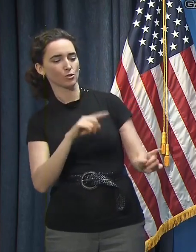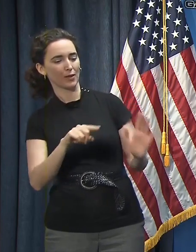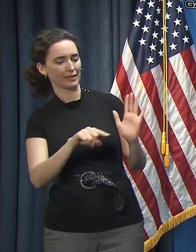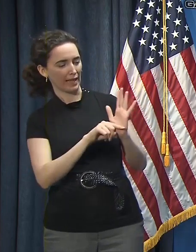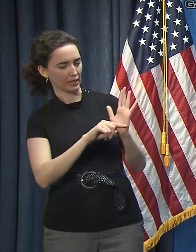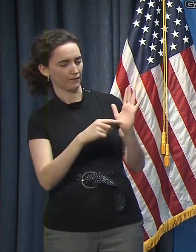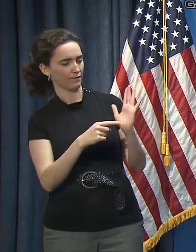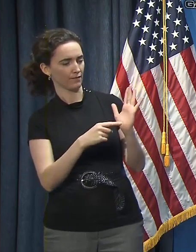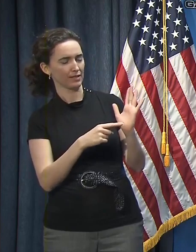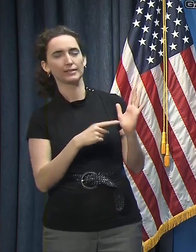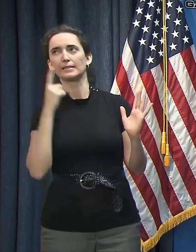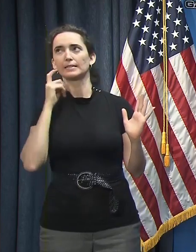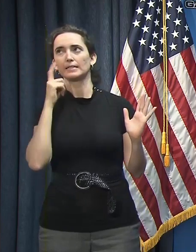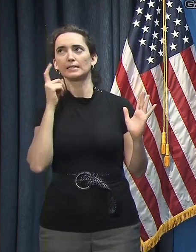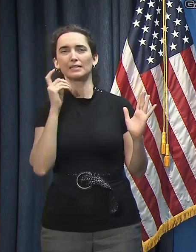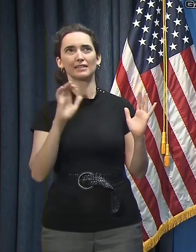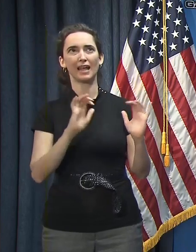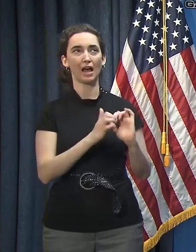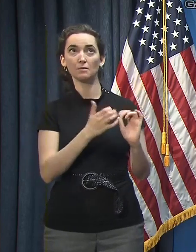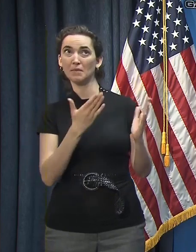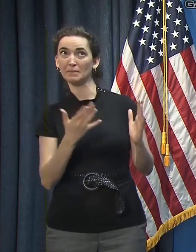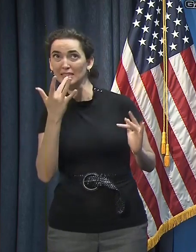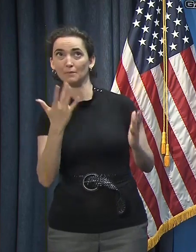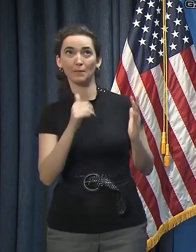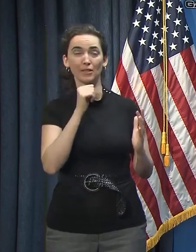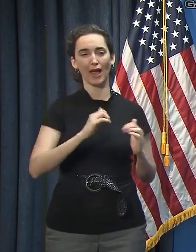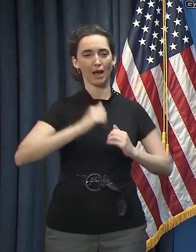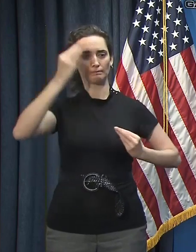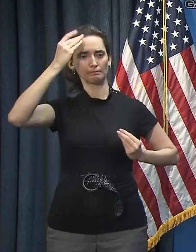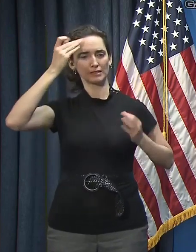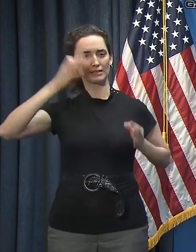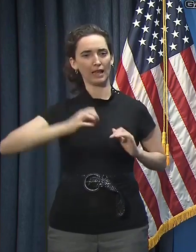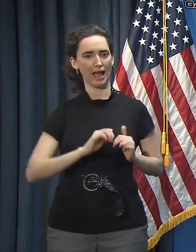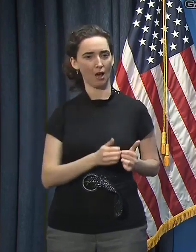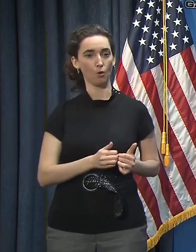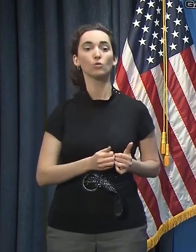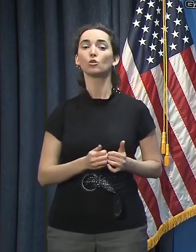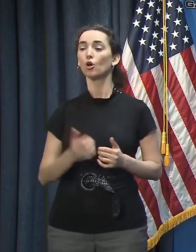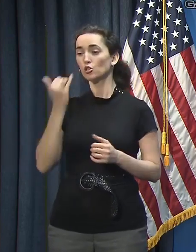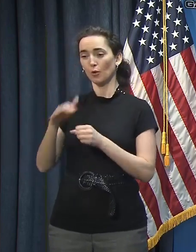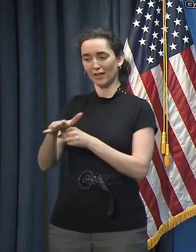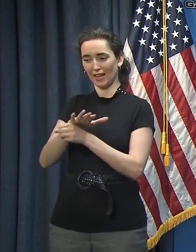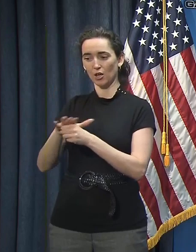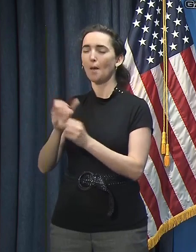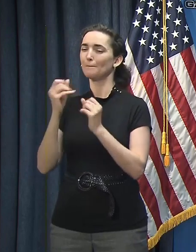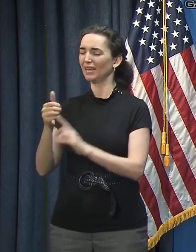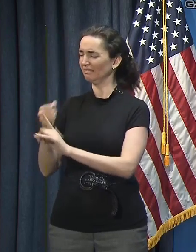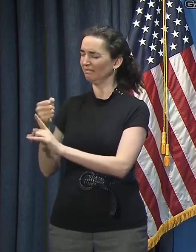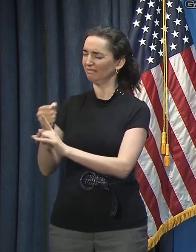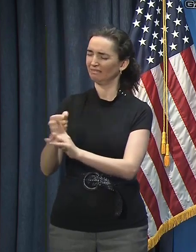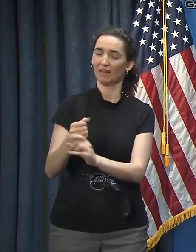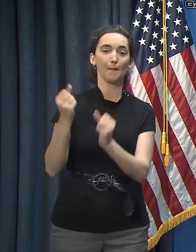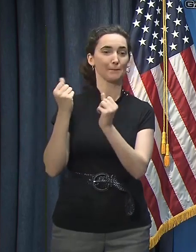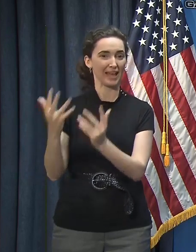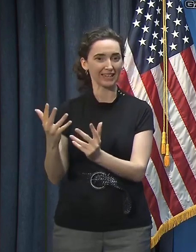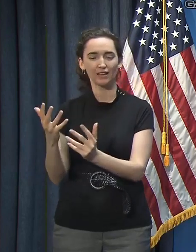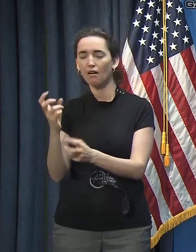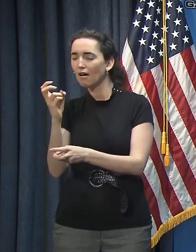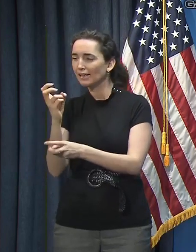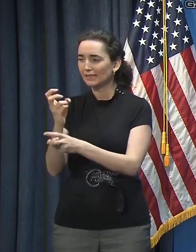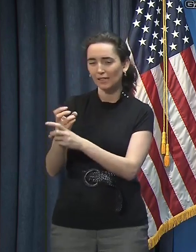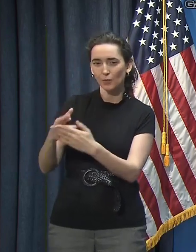test. A situation where you have lots of people with COVID-19, we can rely a lot on those results. As we get fewer and fewer people, you worry that